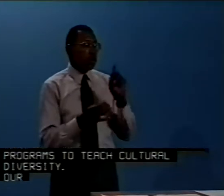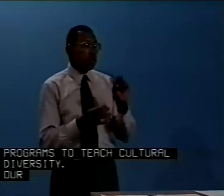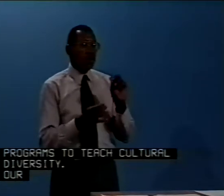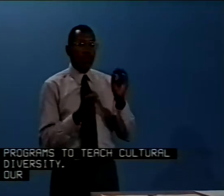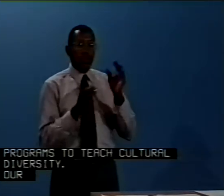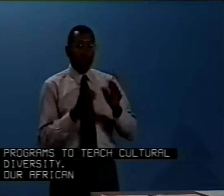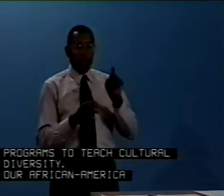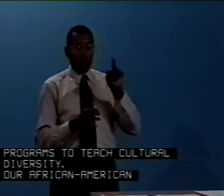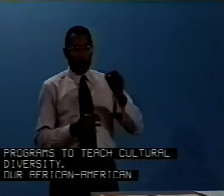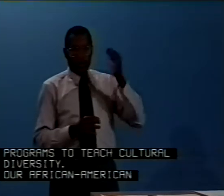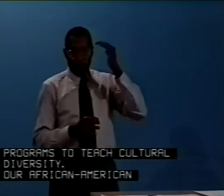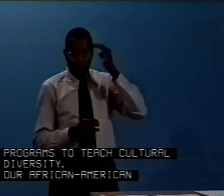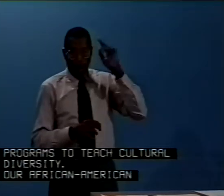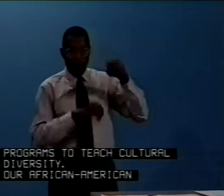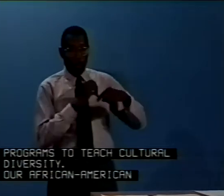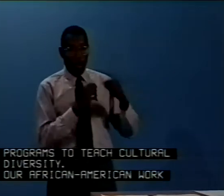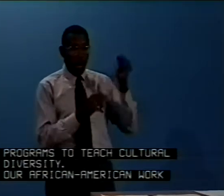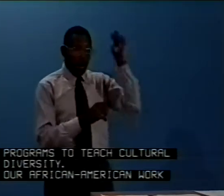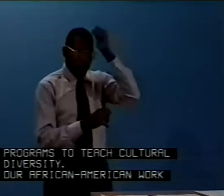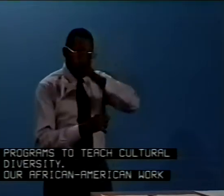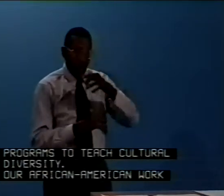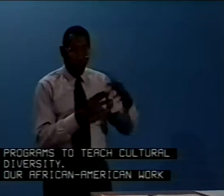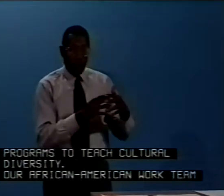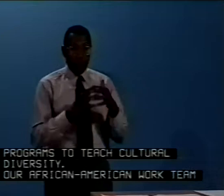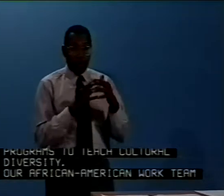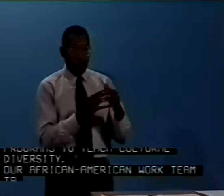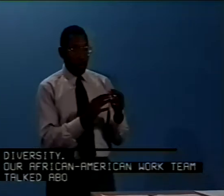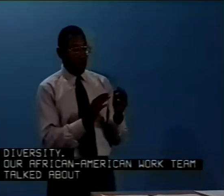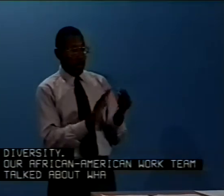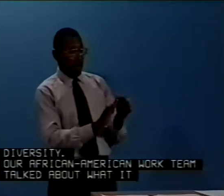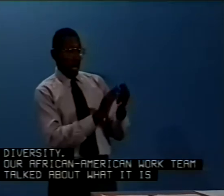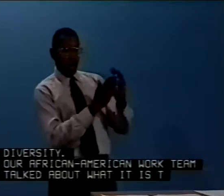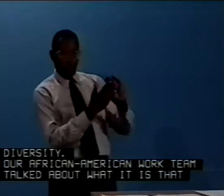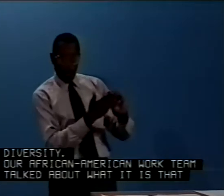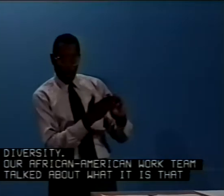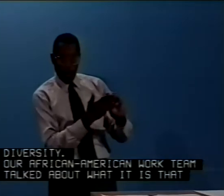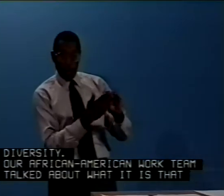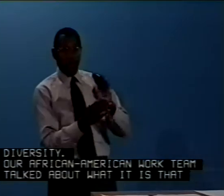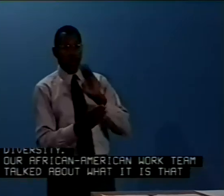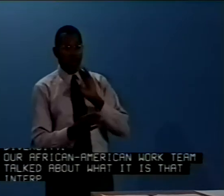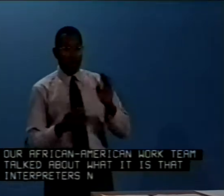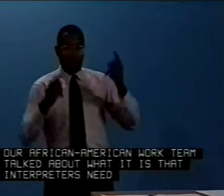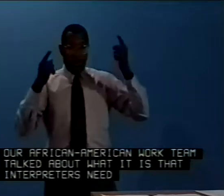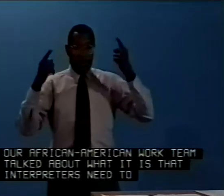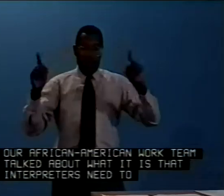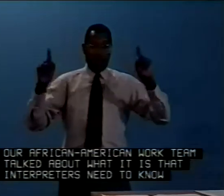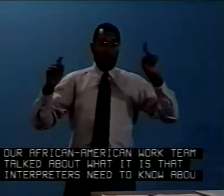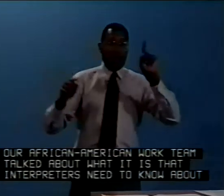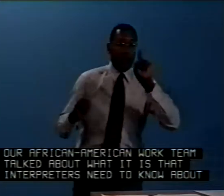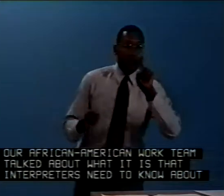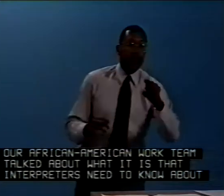talked about what it is that interpreters need to know about the African American community to be effective.